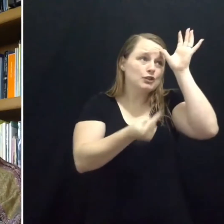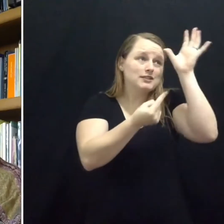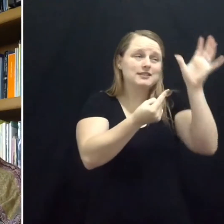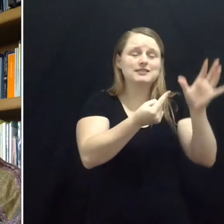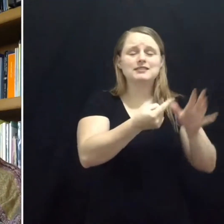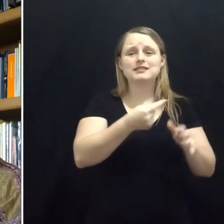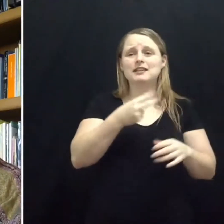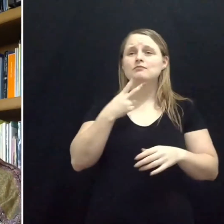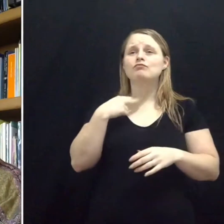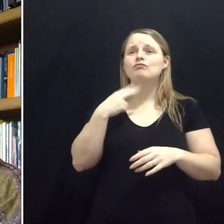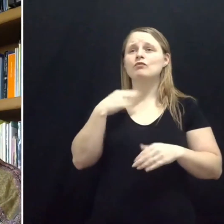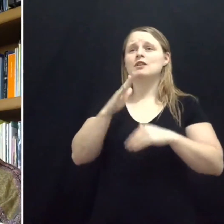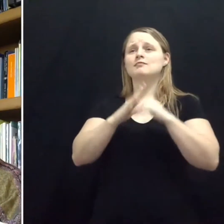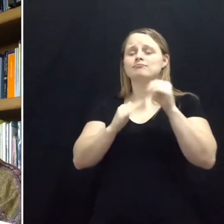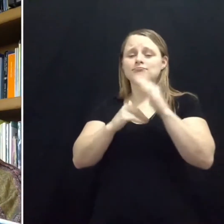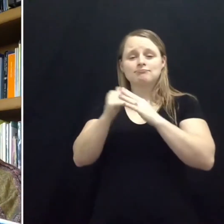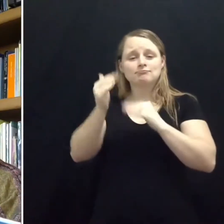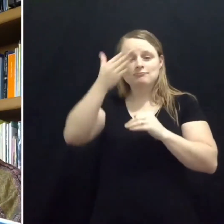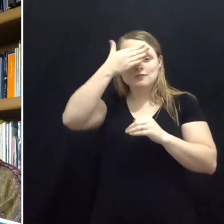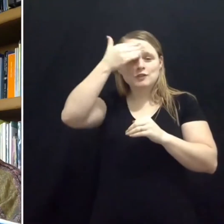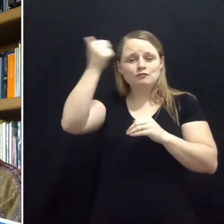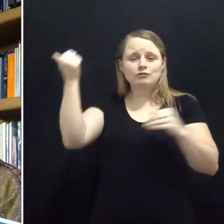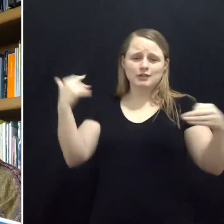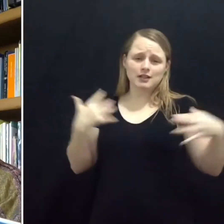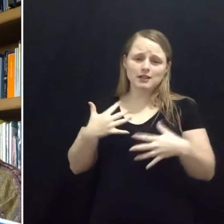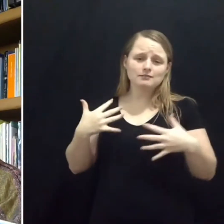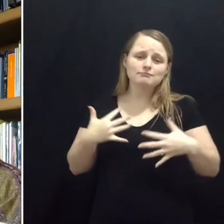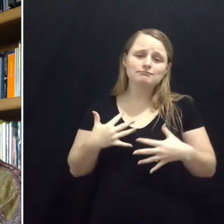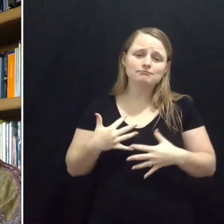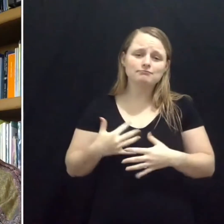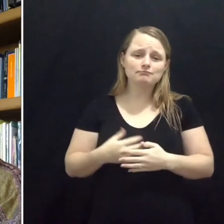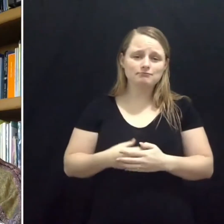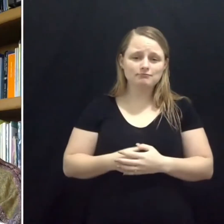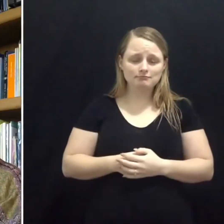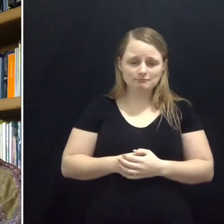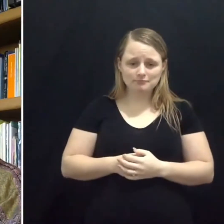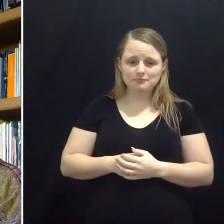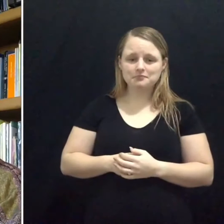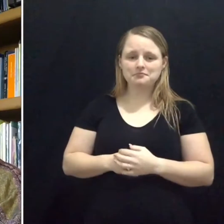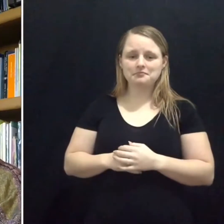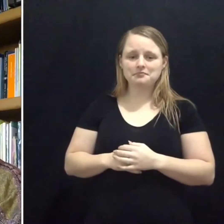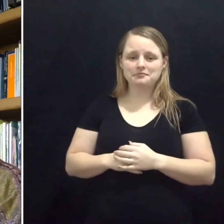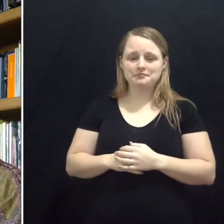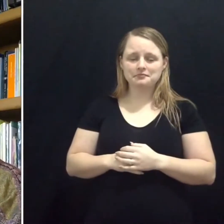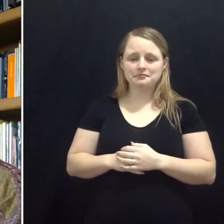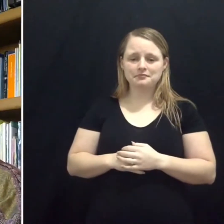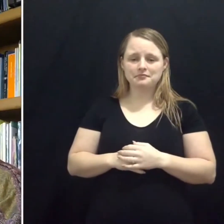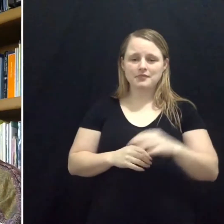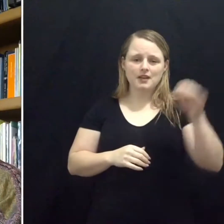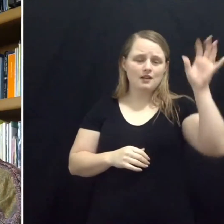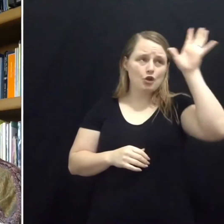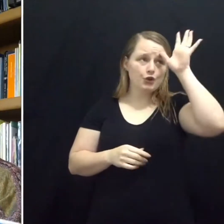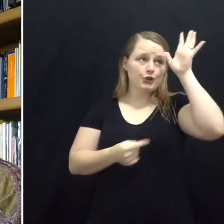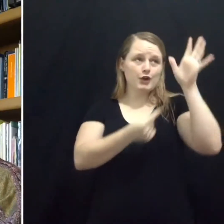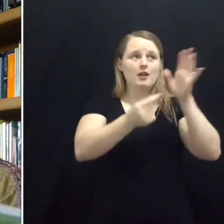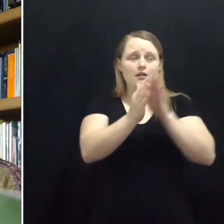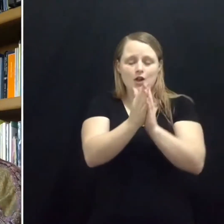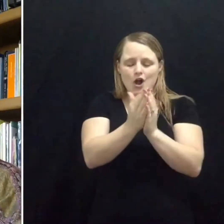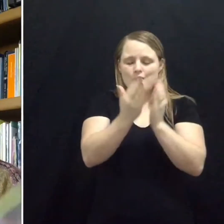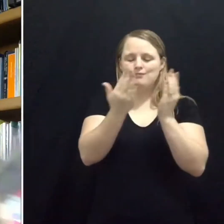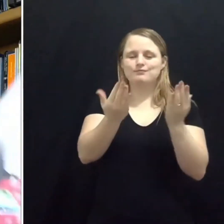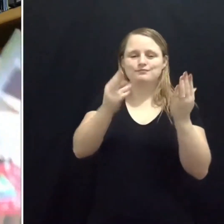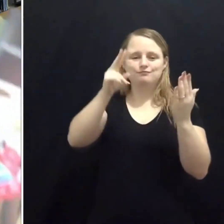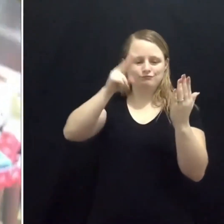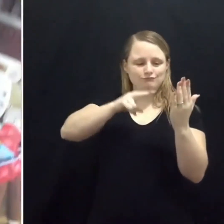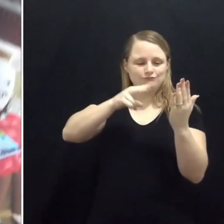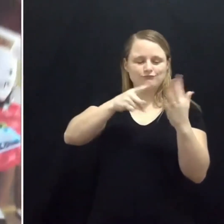and Papa's gentle voice soothed in a way that made her forget all about the thunder.